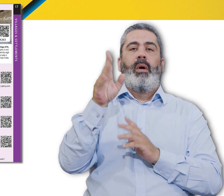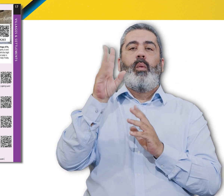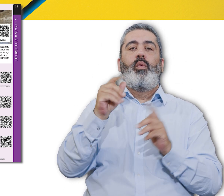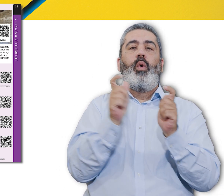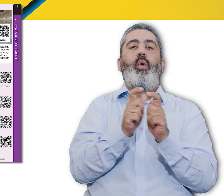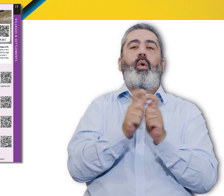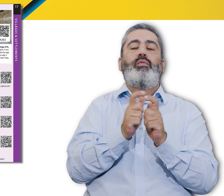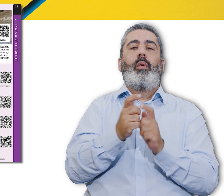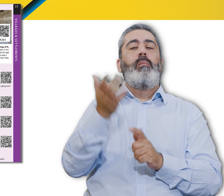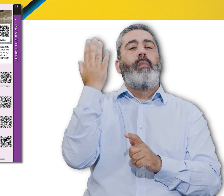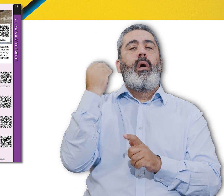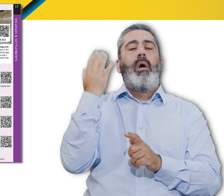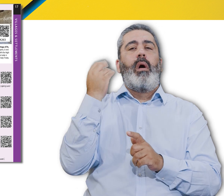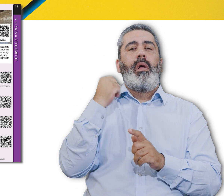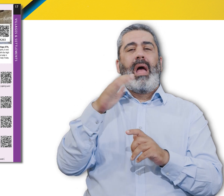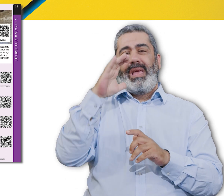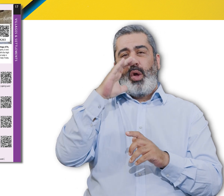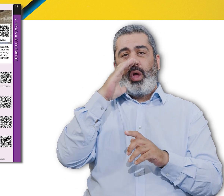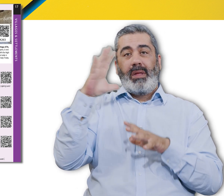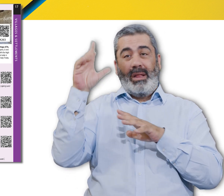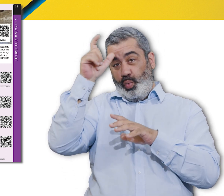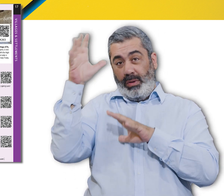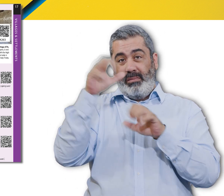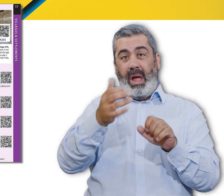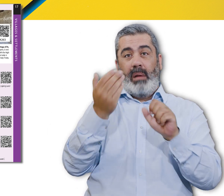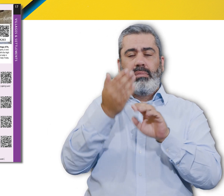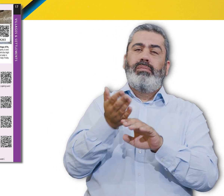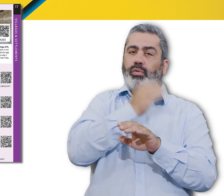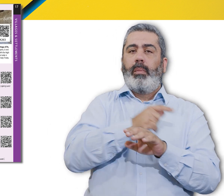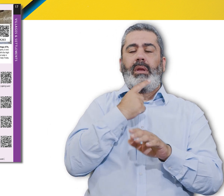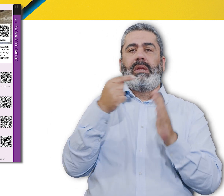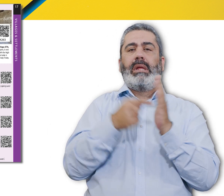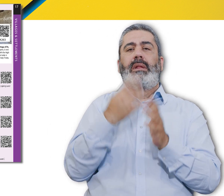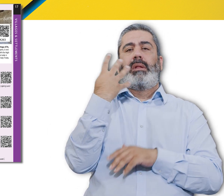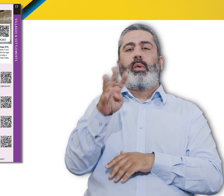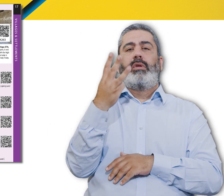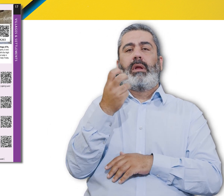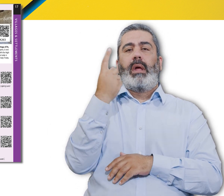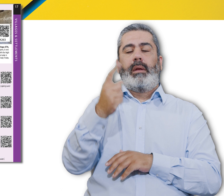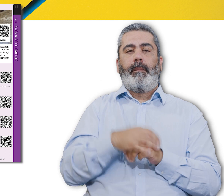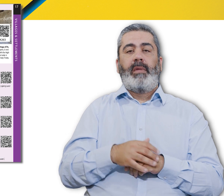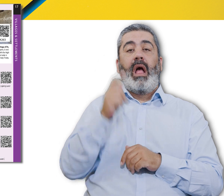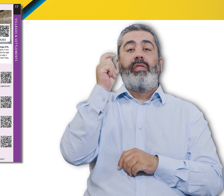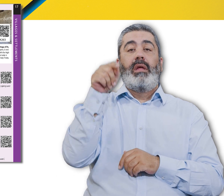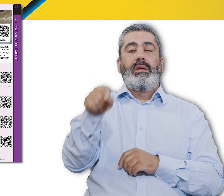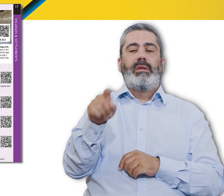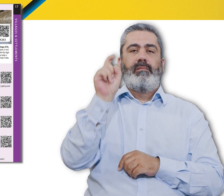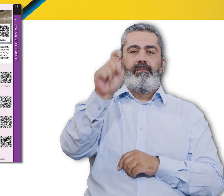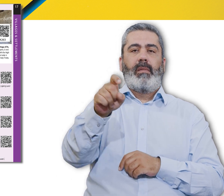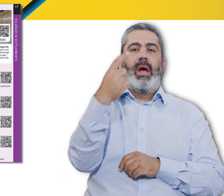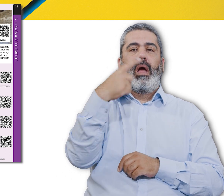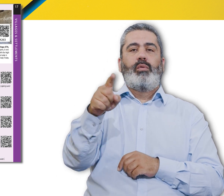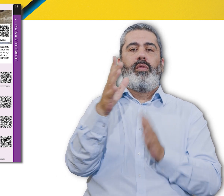A very old village, inhabited prior the conquest of Ioannina by the Turks in 1431. Antwikitis,